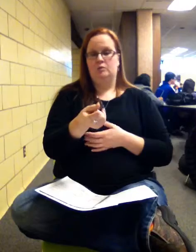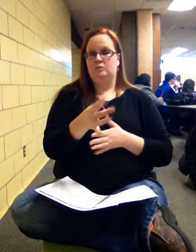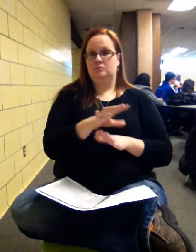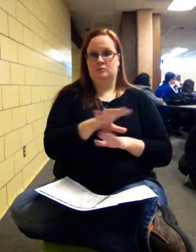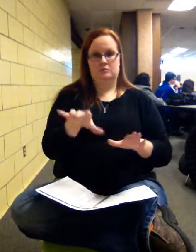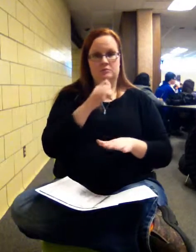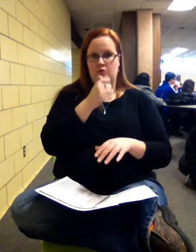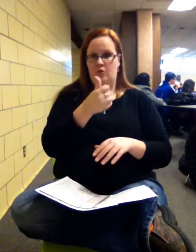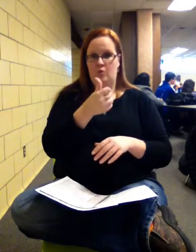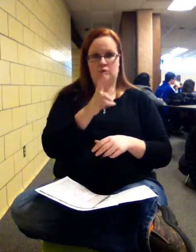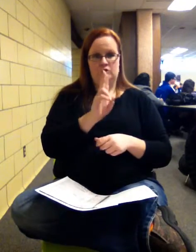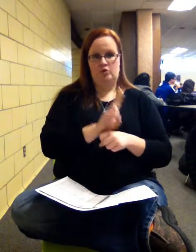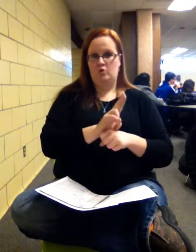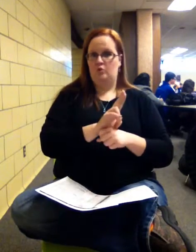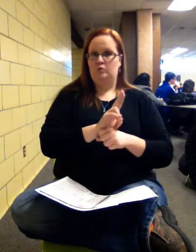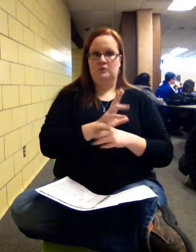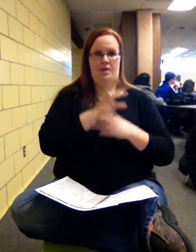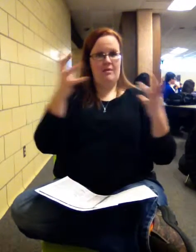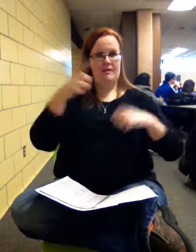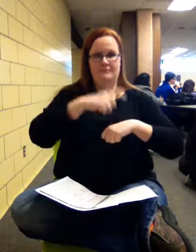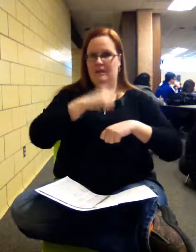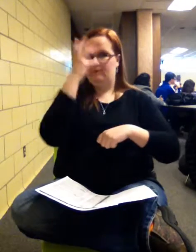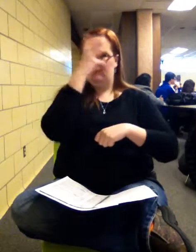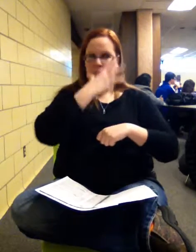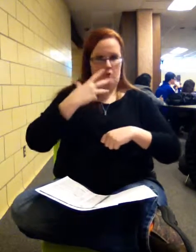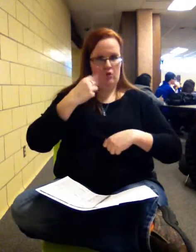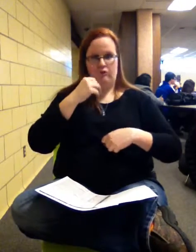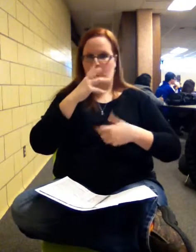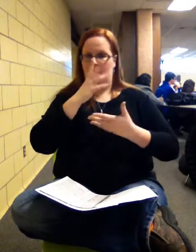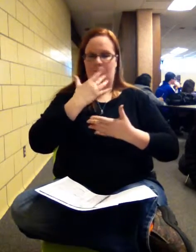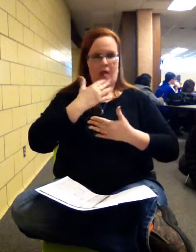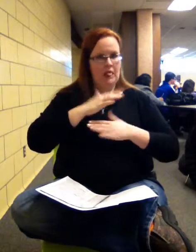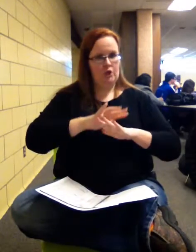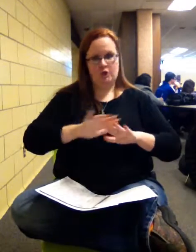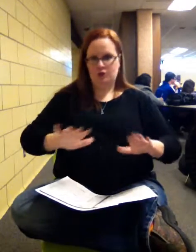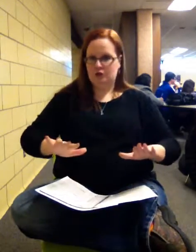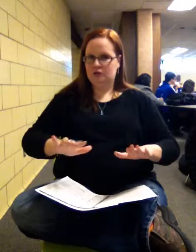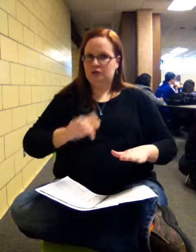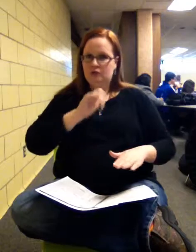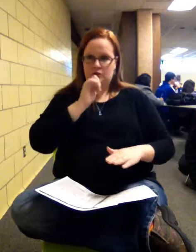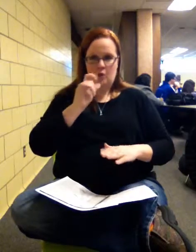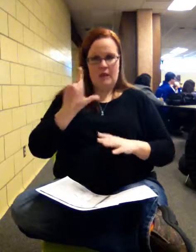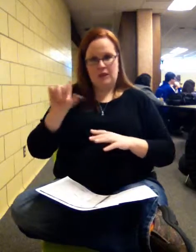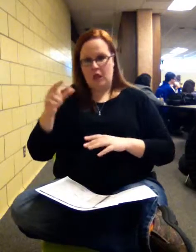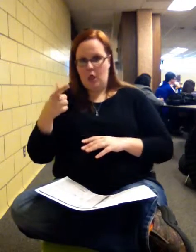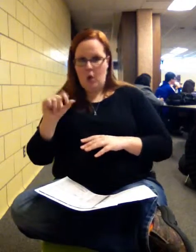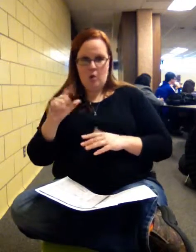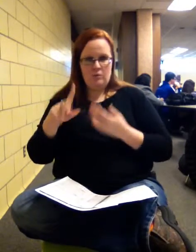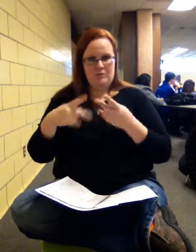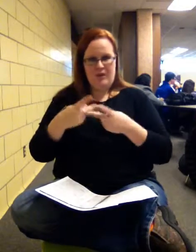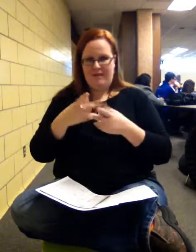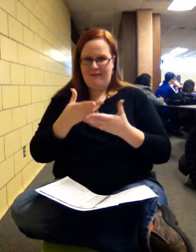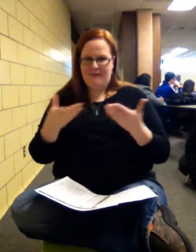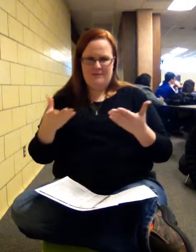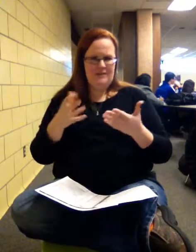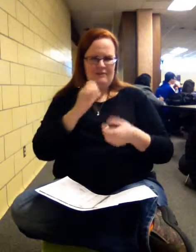a lot of time making it beautiful with colors and, don't go get the logos and all that kind of stuff. That's not going to change your grade any.